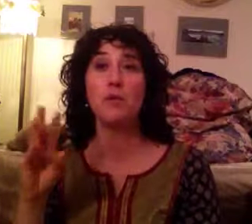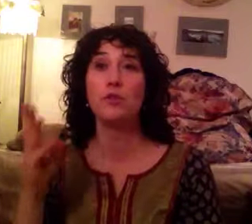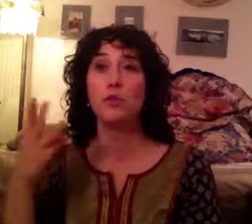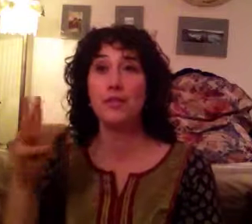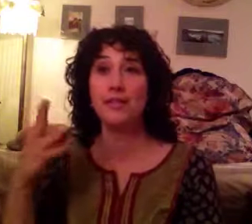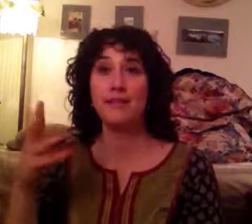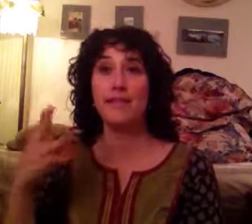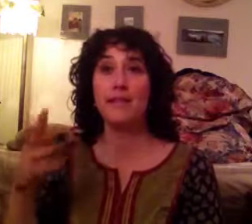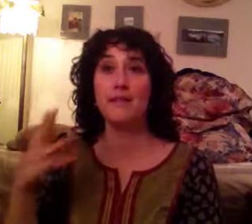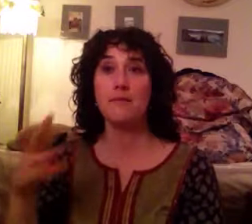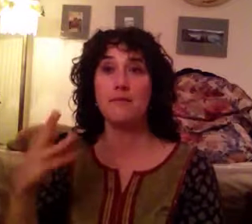do 16,